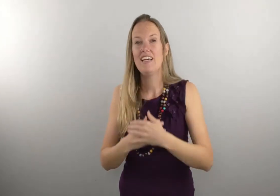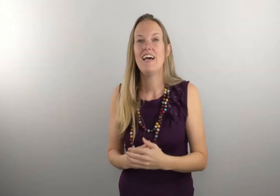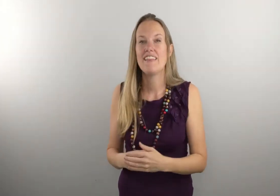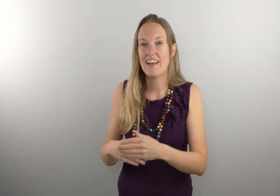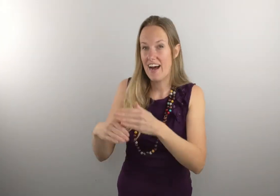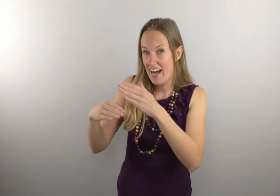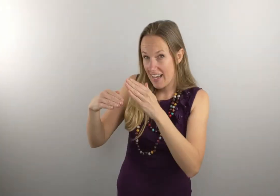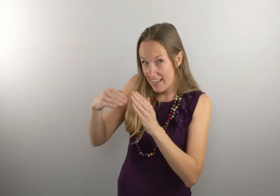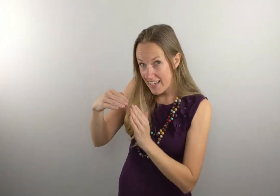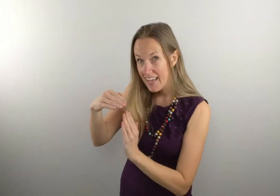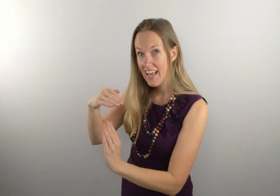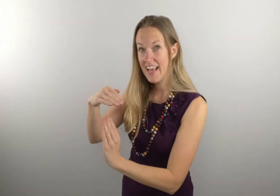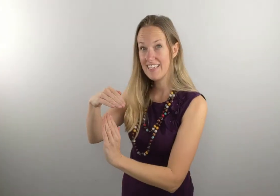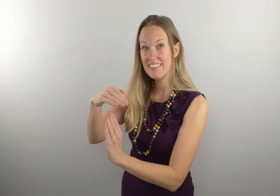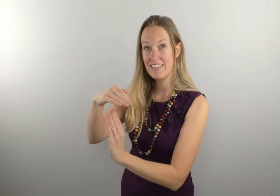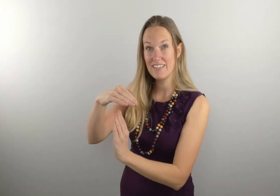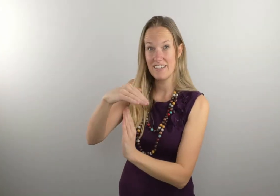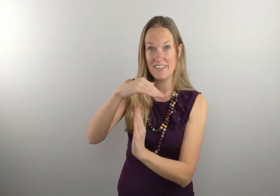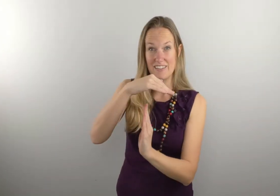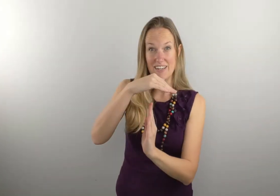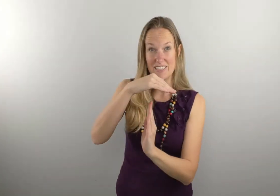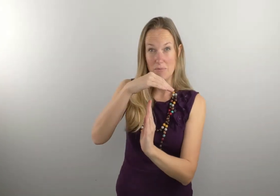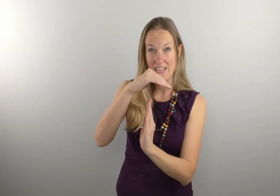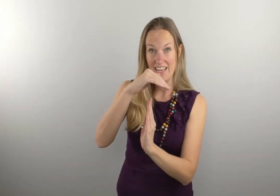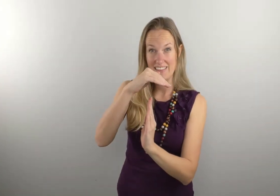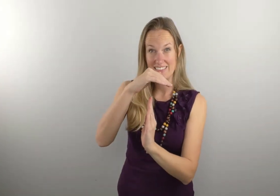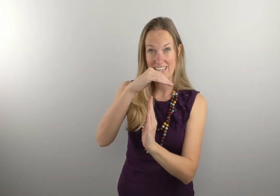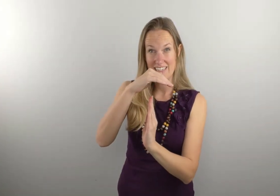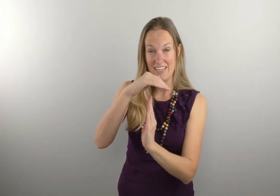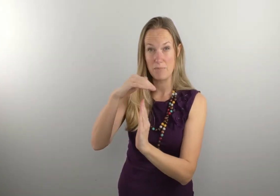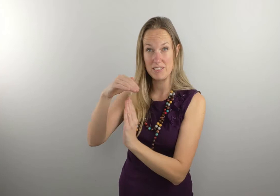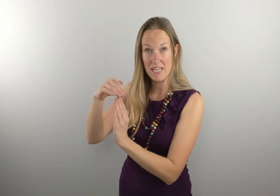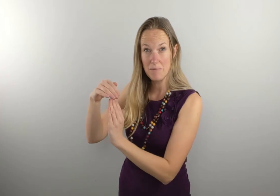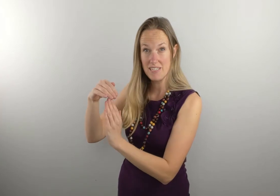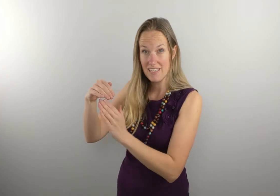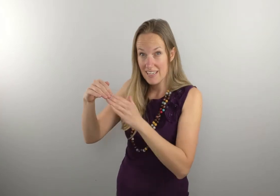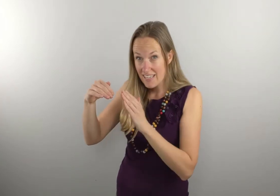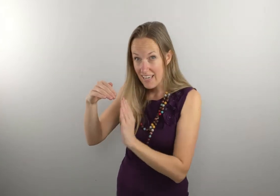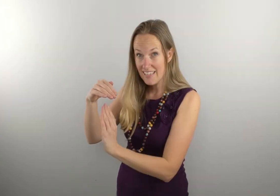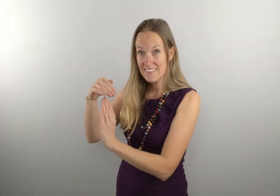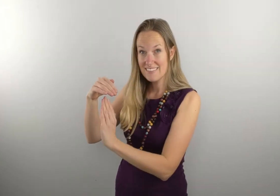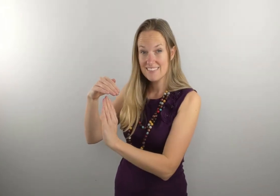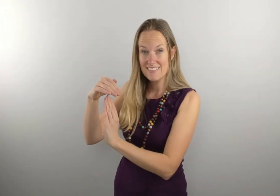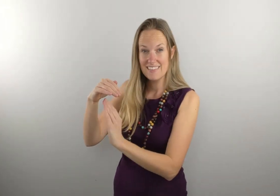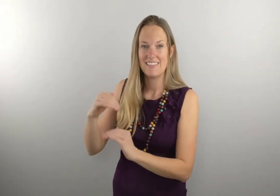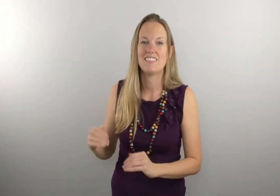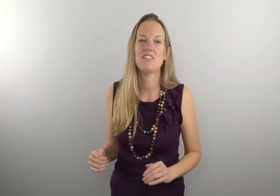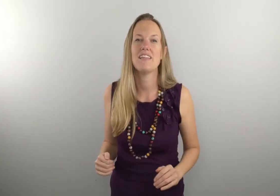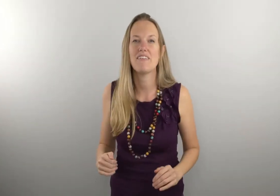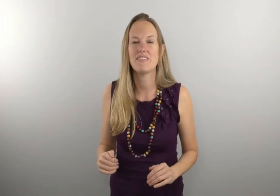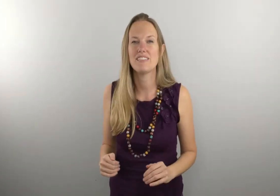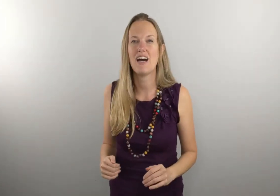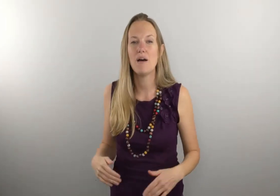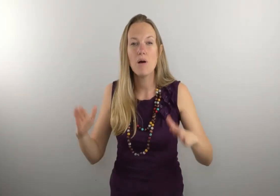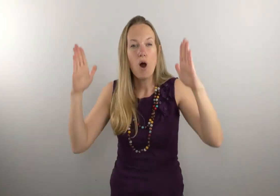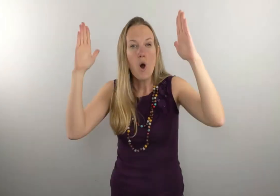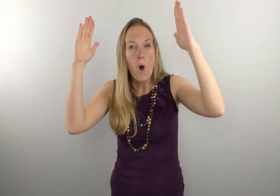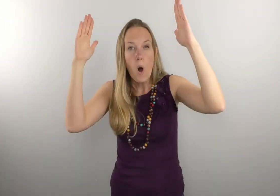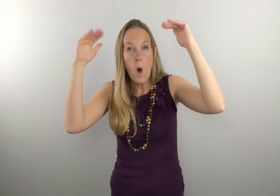and then hide, hand under your non-dominant hand that's kind of cup-shaped, okay? Let's try that from the top.